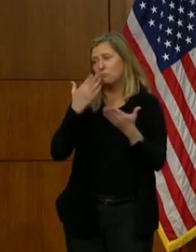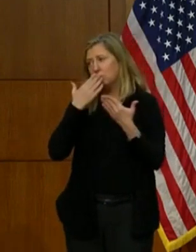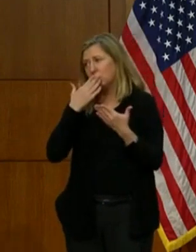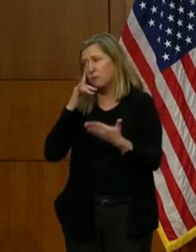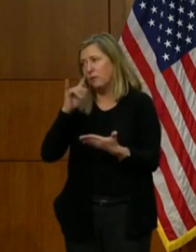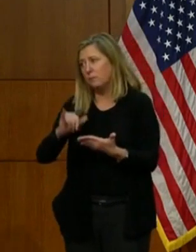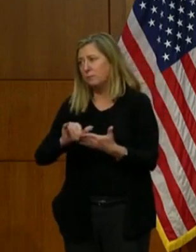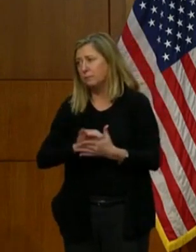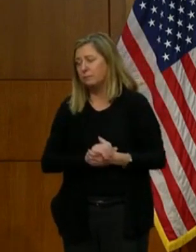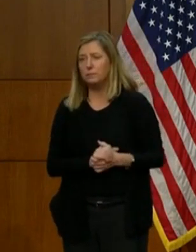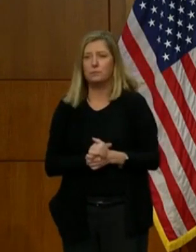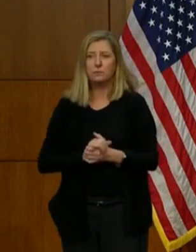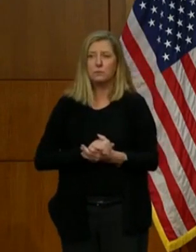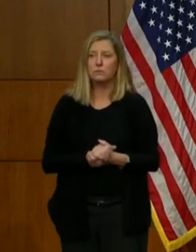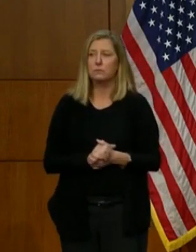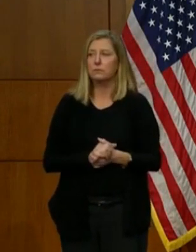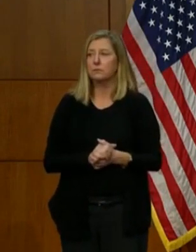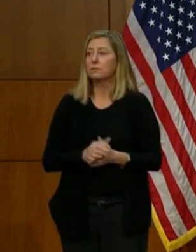well.